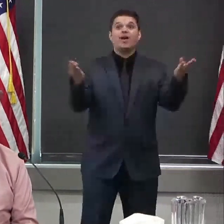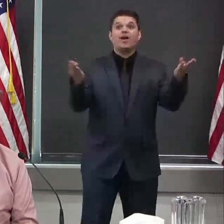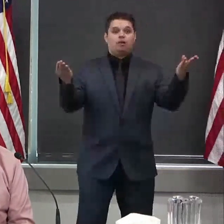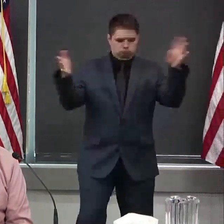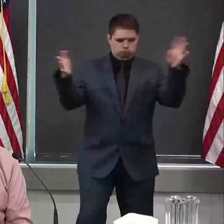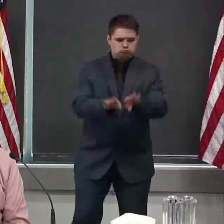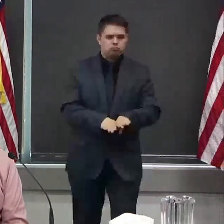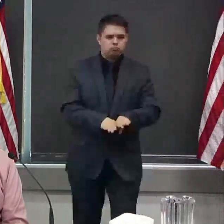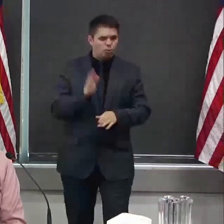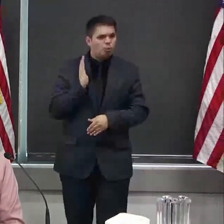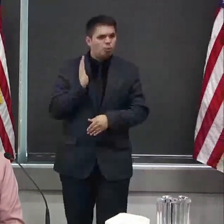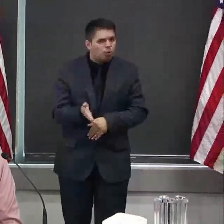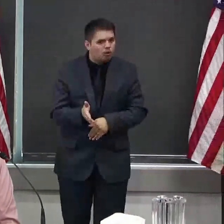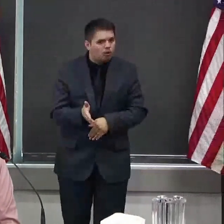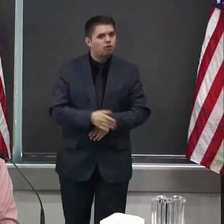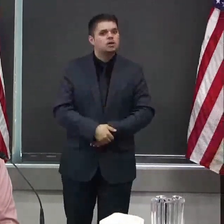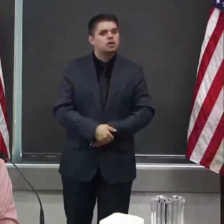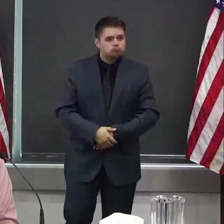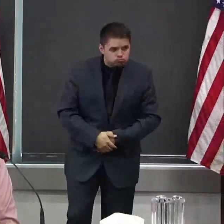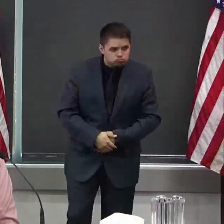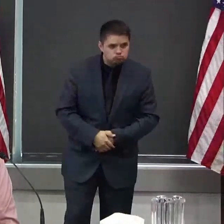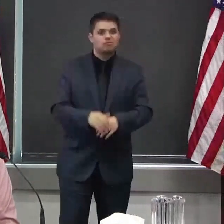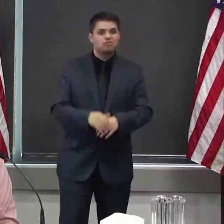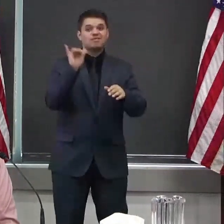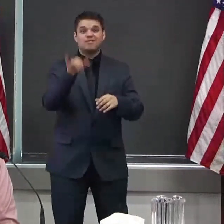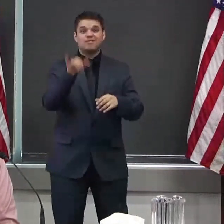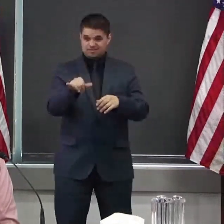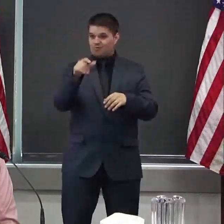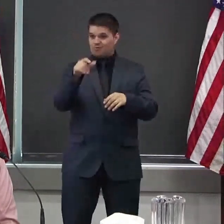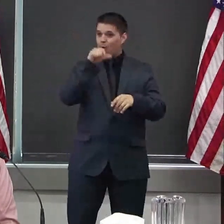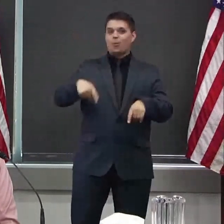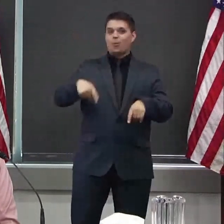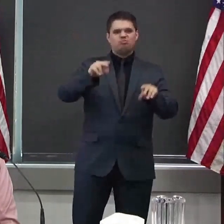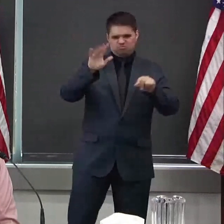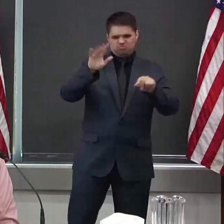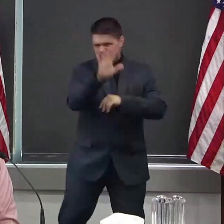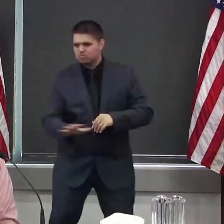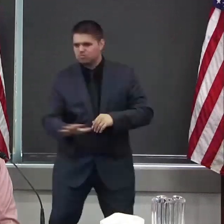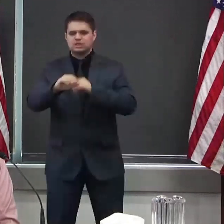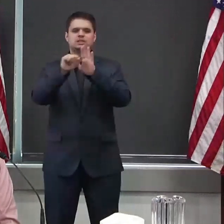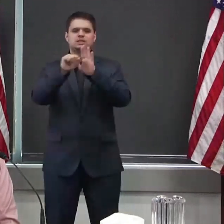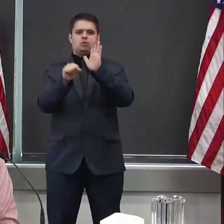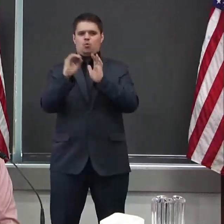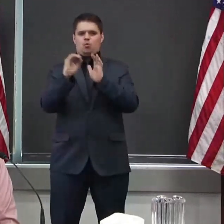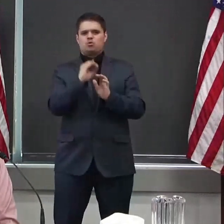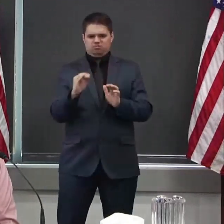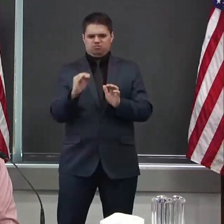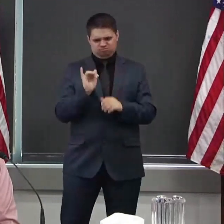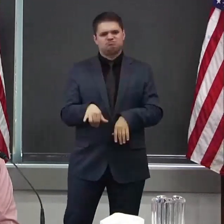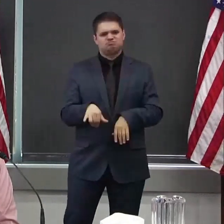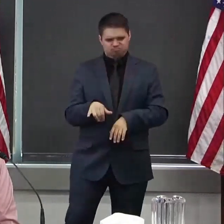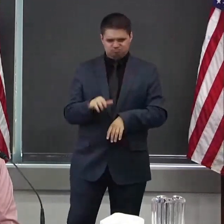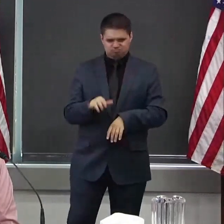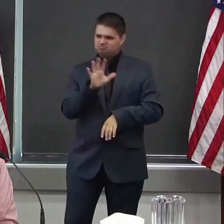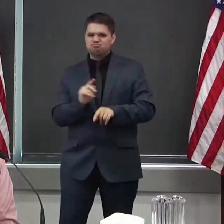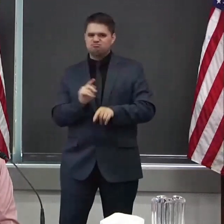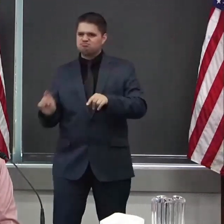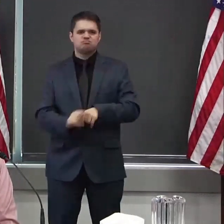that county or in that part of the state. I also want to echo what Director Allen said. We're all in this